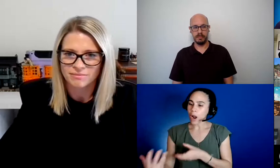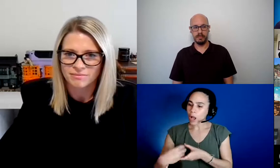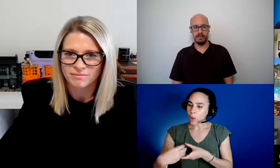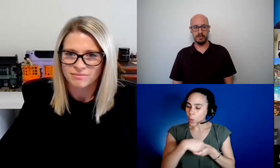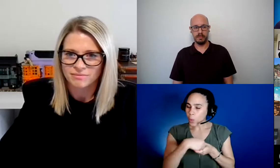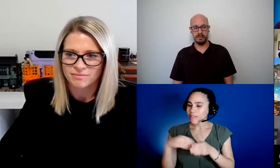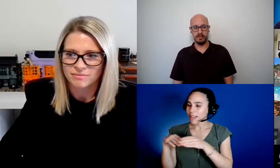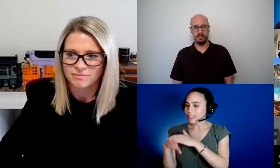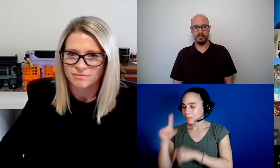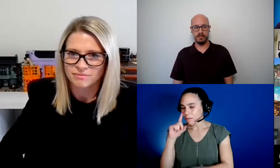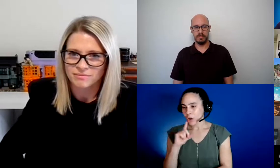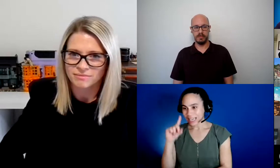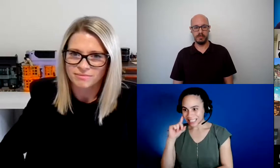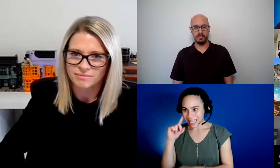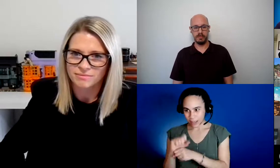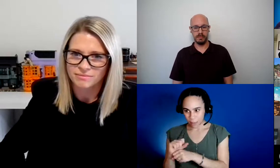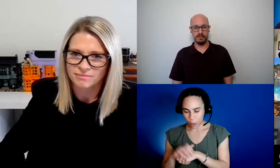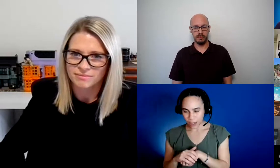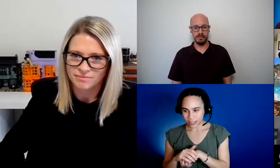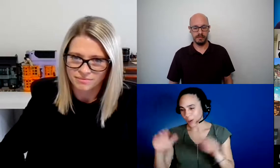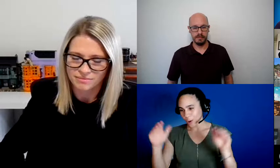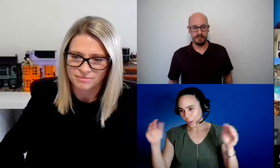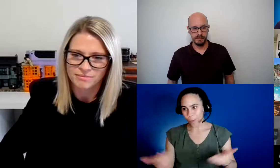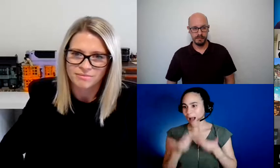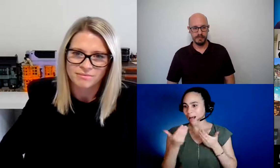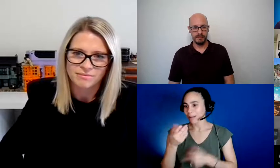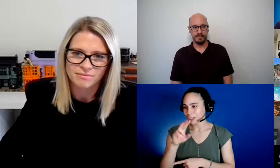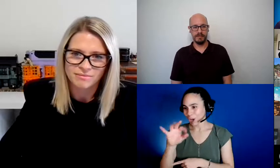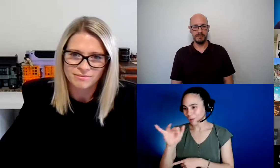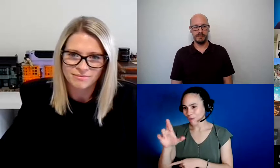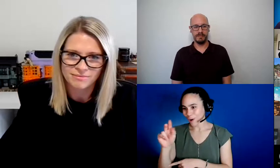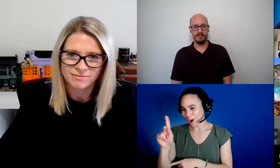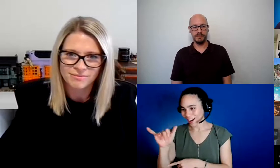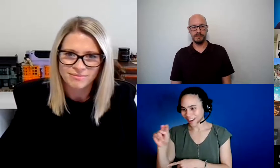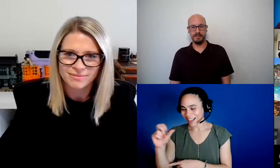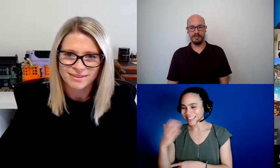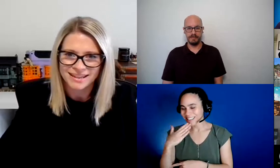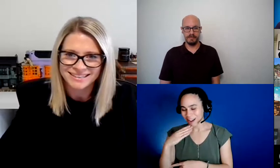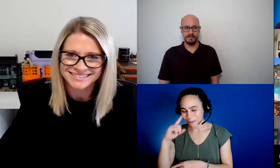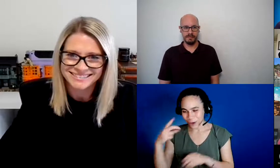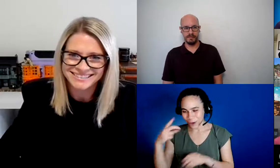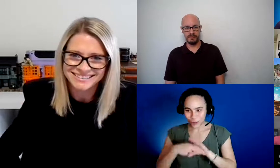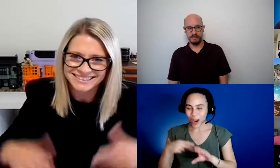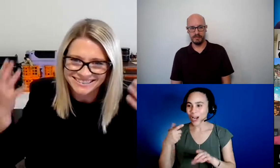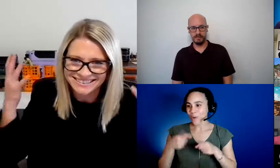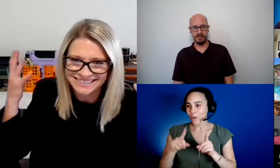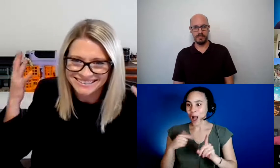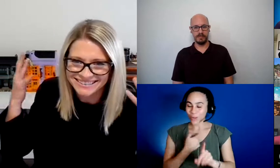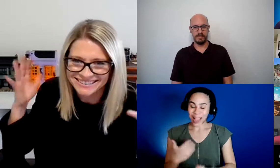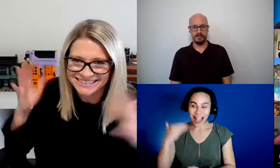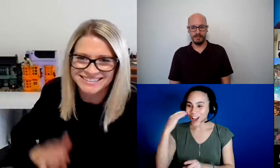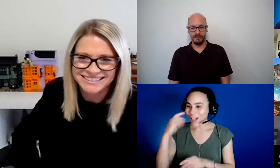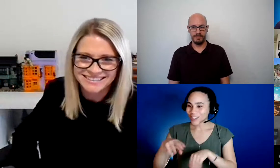employees. So welcome, Dr. Ferkins, and thank you for joining us as we acknowledge National Disability Independence